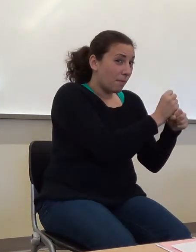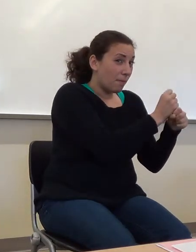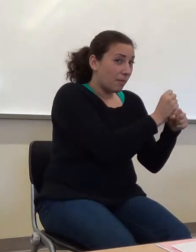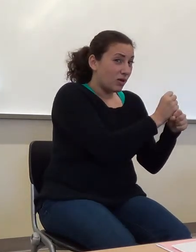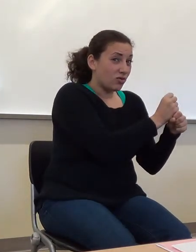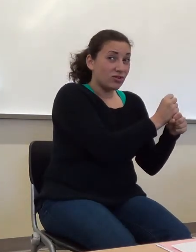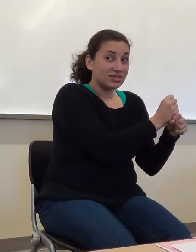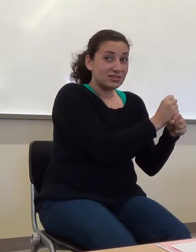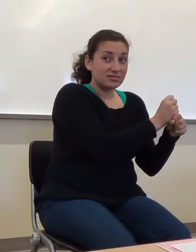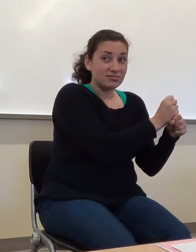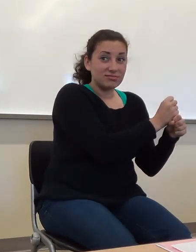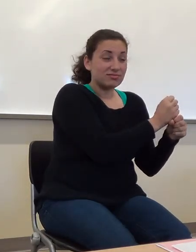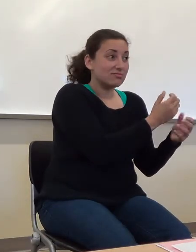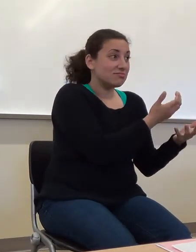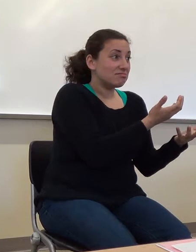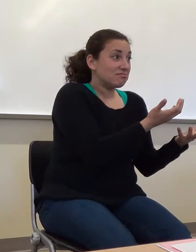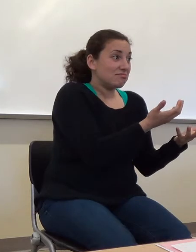the